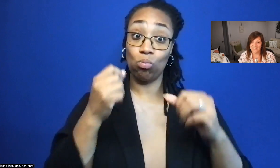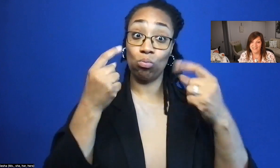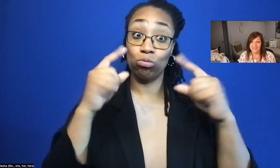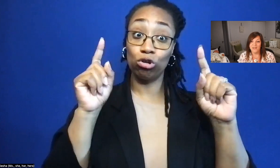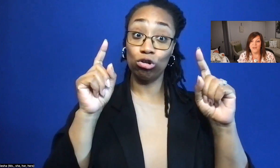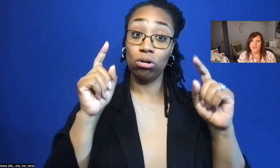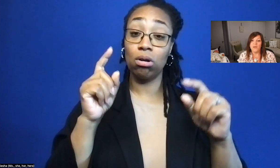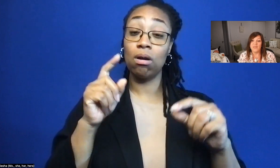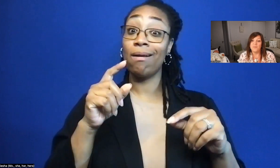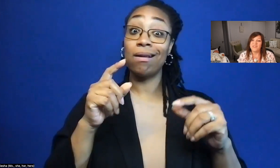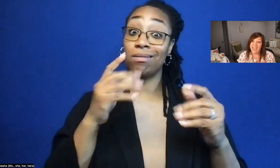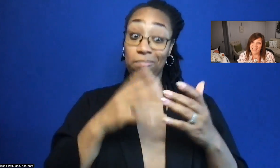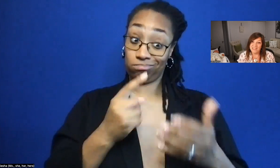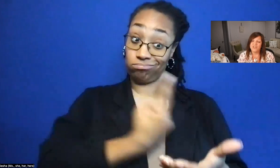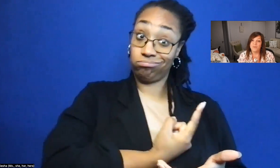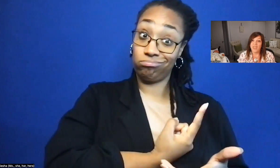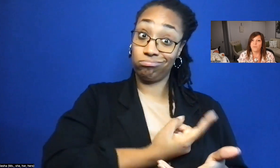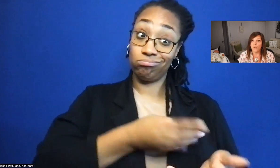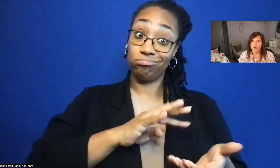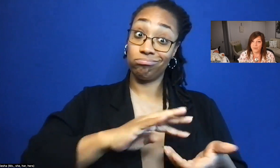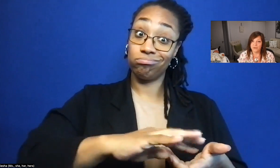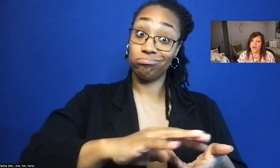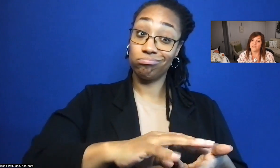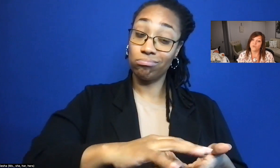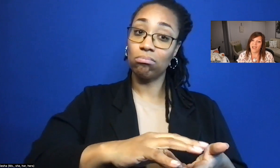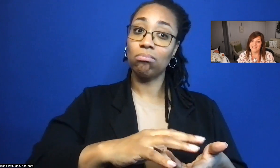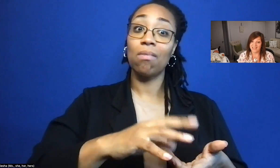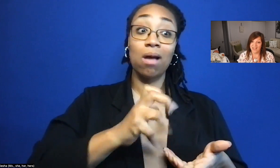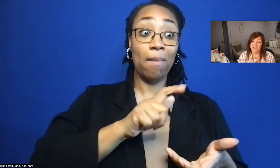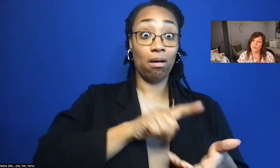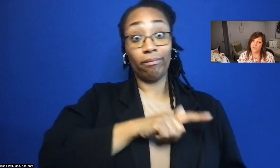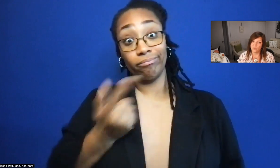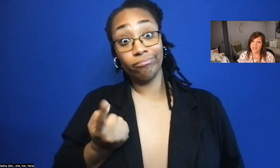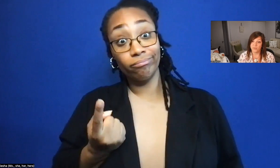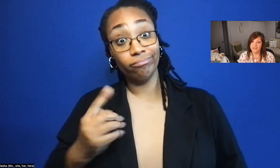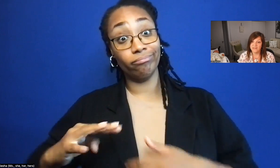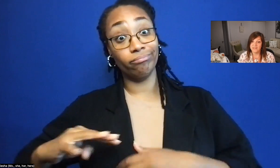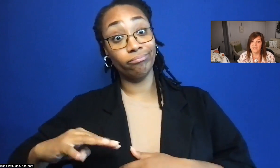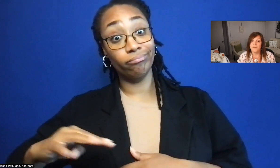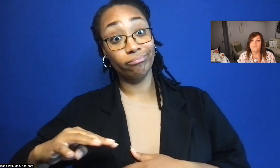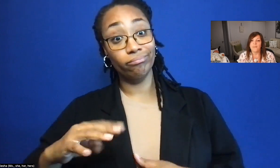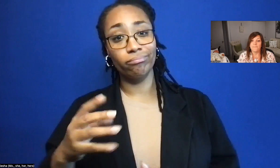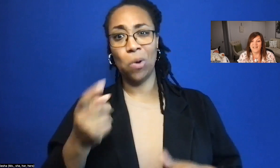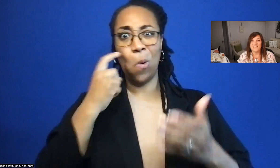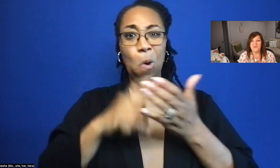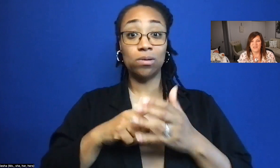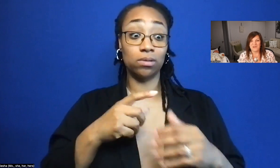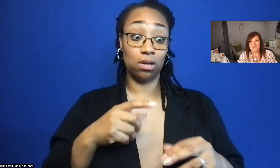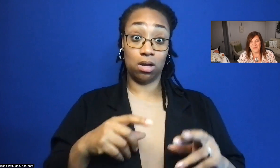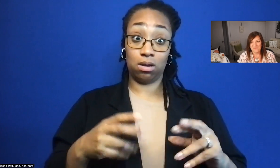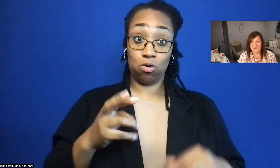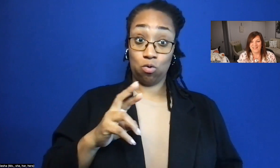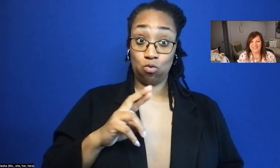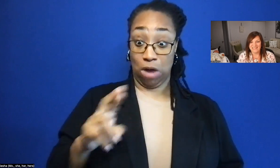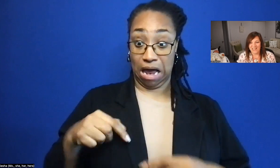side. People tend to make more milk on the right side or the right breast, but you can also